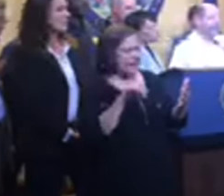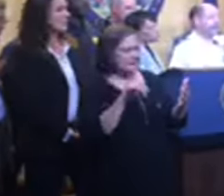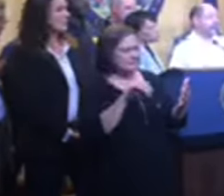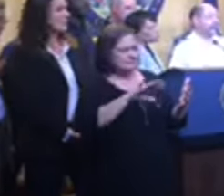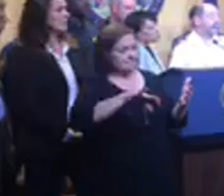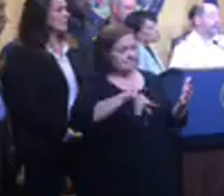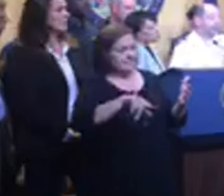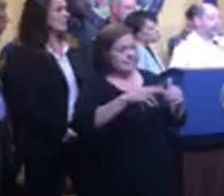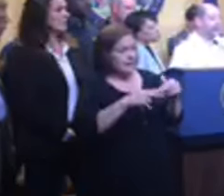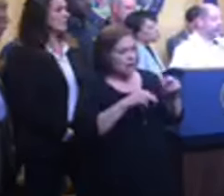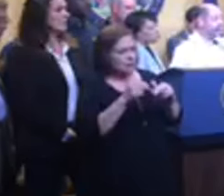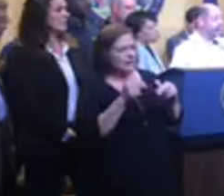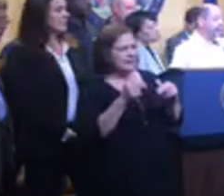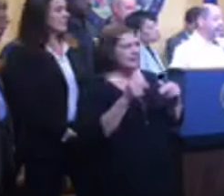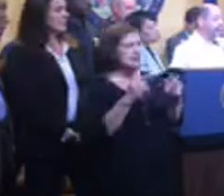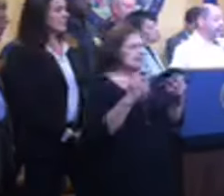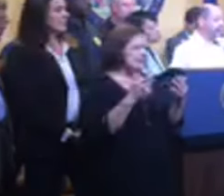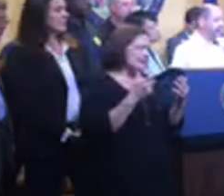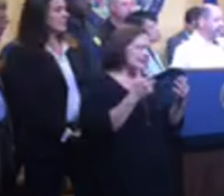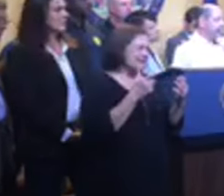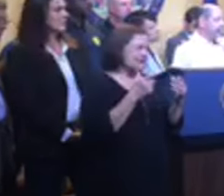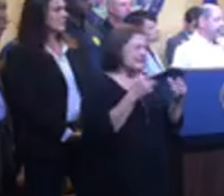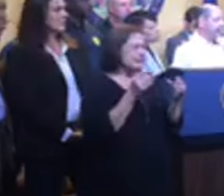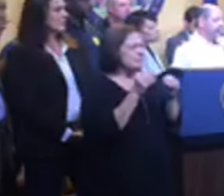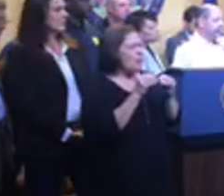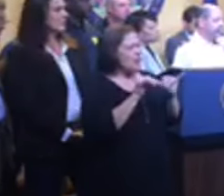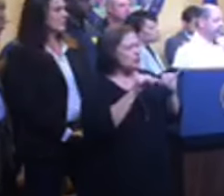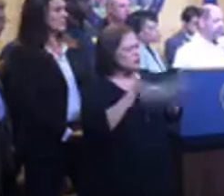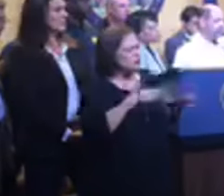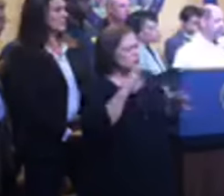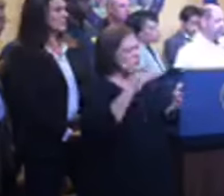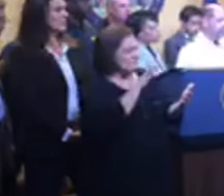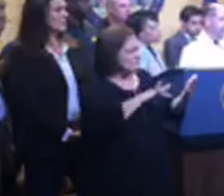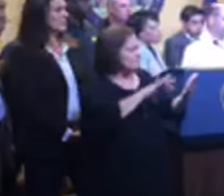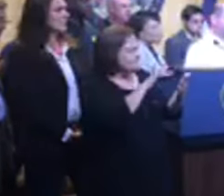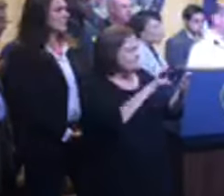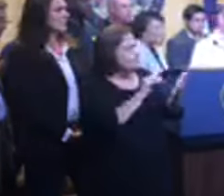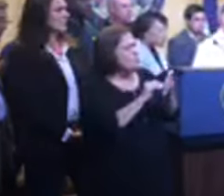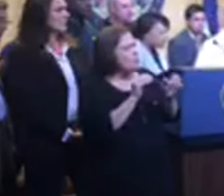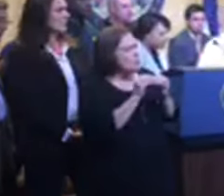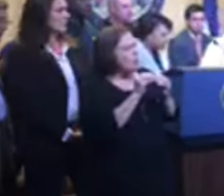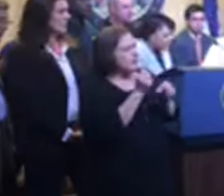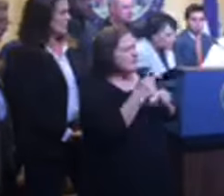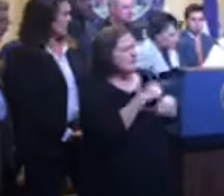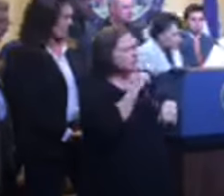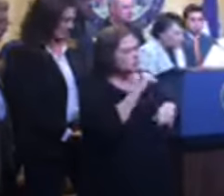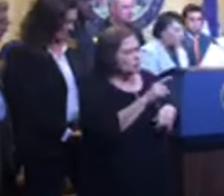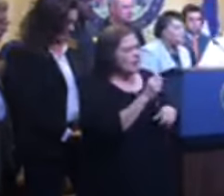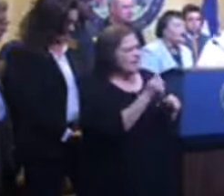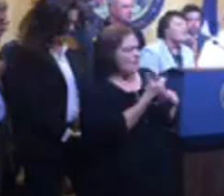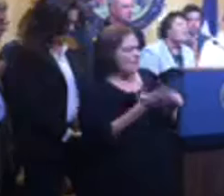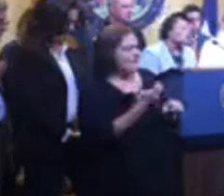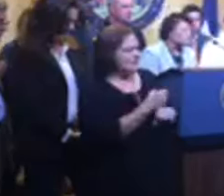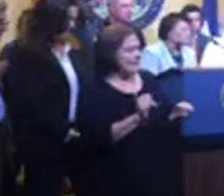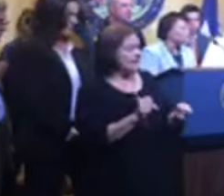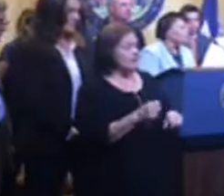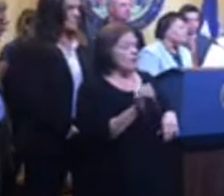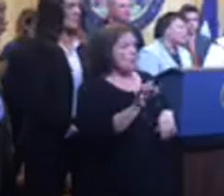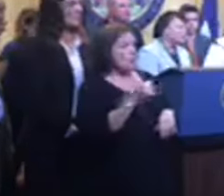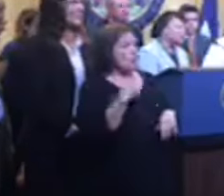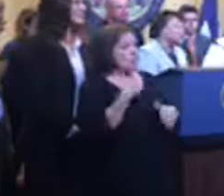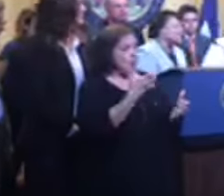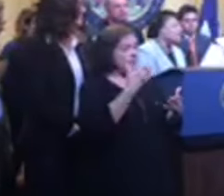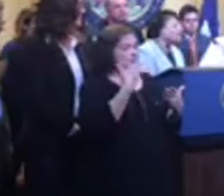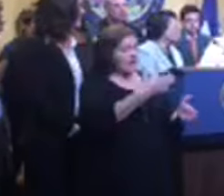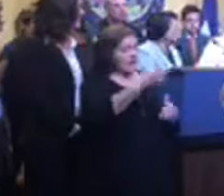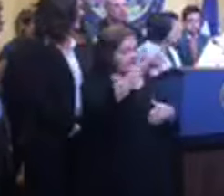what impact, how far it would travel. That'll help us decide which other ones we get open. Yeah, and I want to thank the State Fire Marshal and